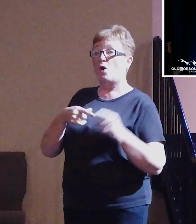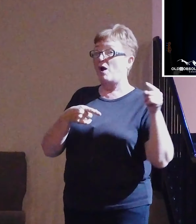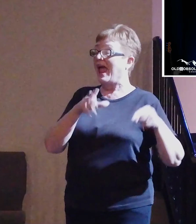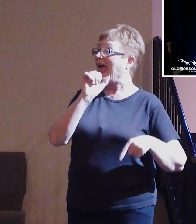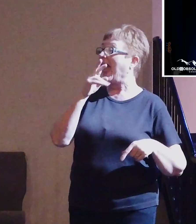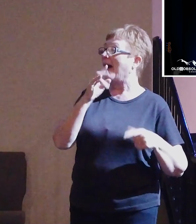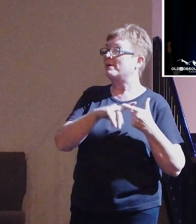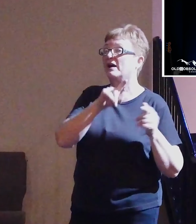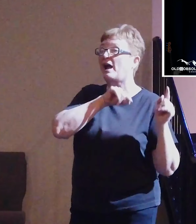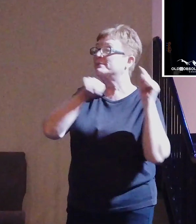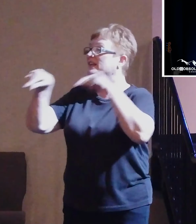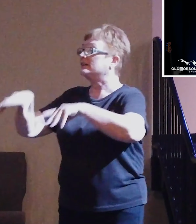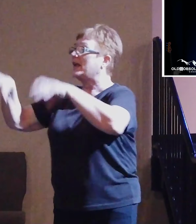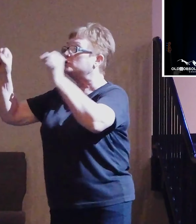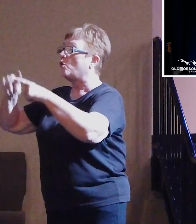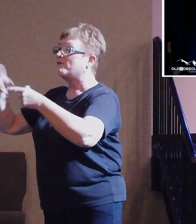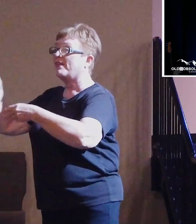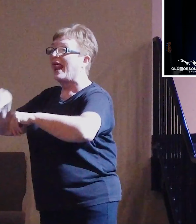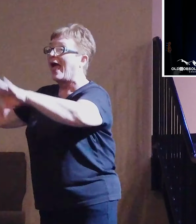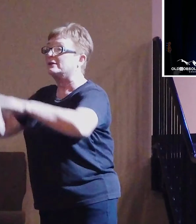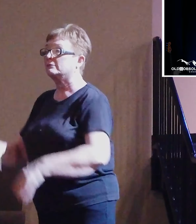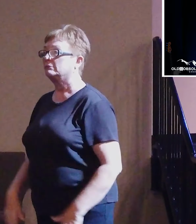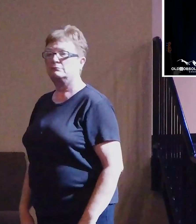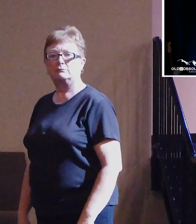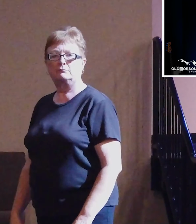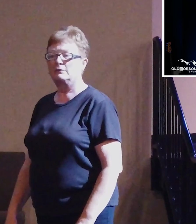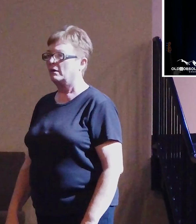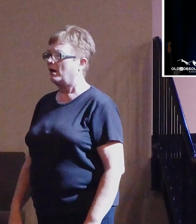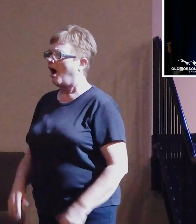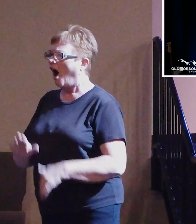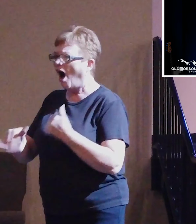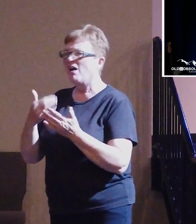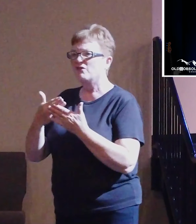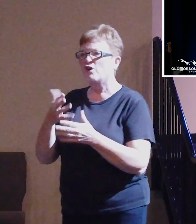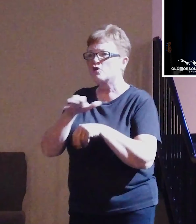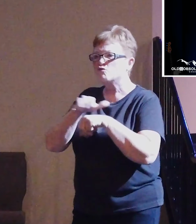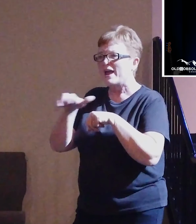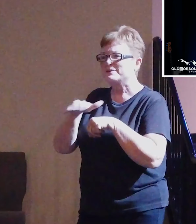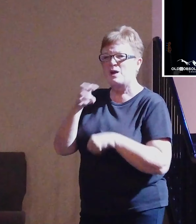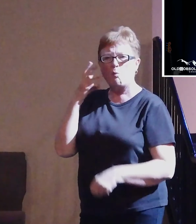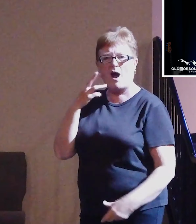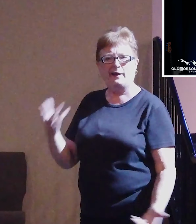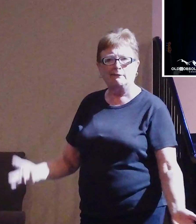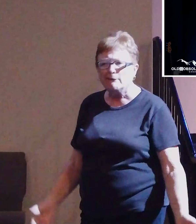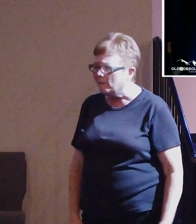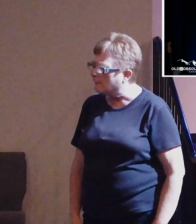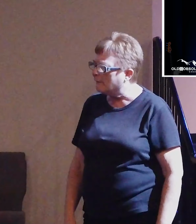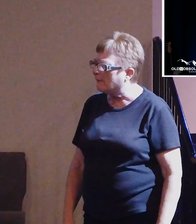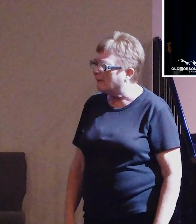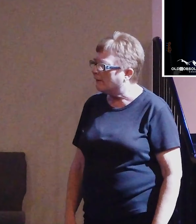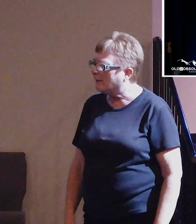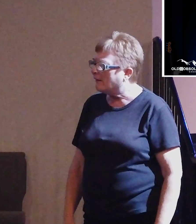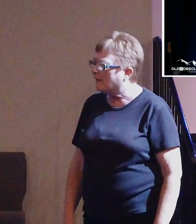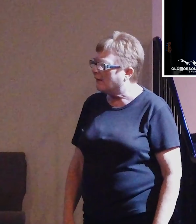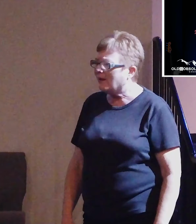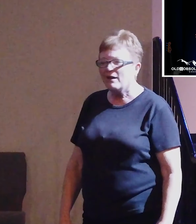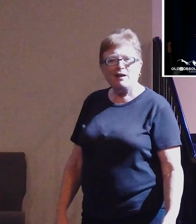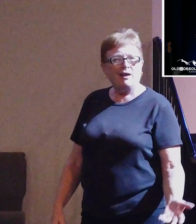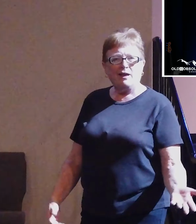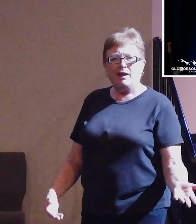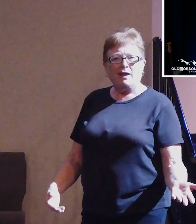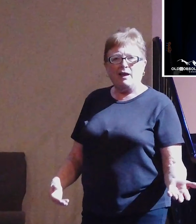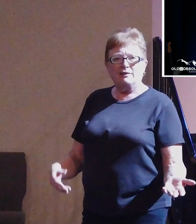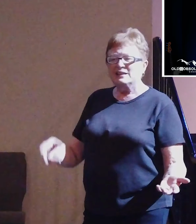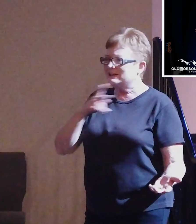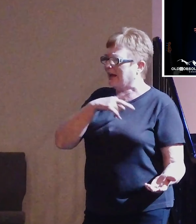enjoy the, all this for grapes and wine. Think about that. So this is a glaring example where the theocratic king,